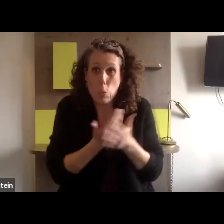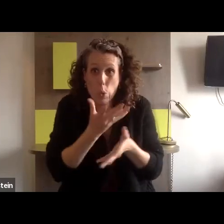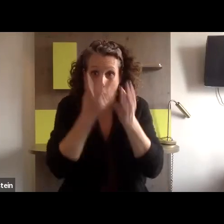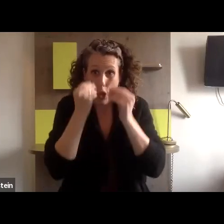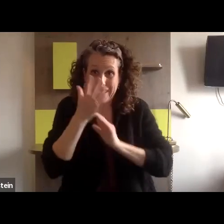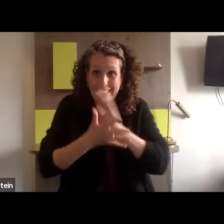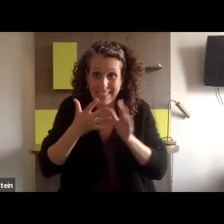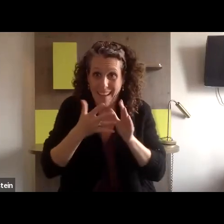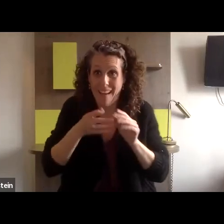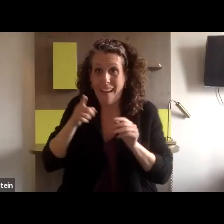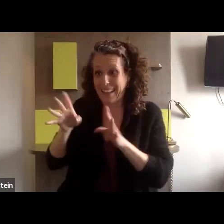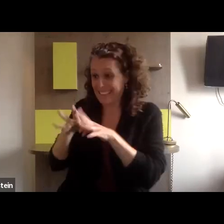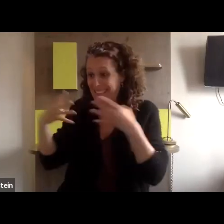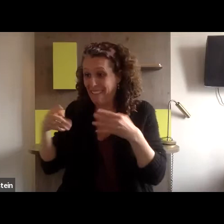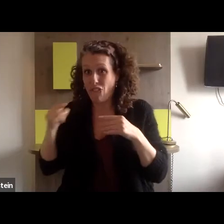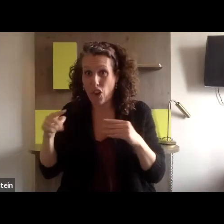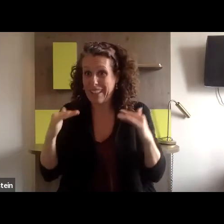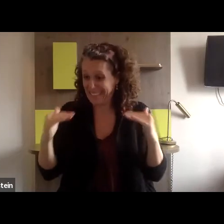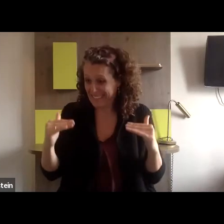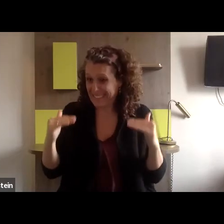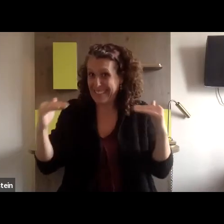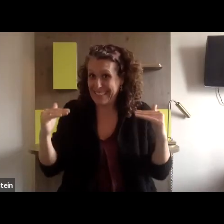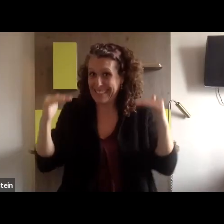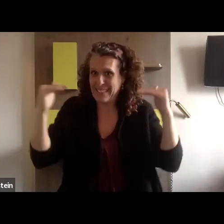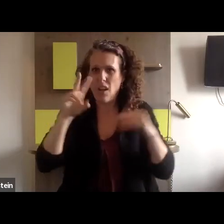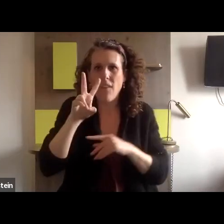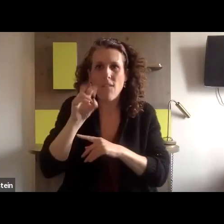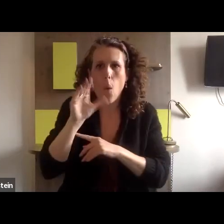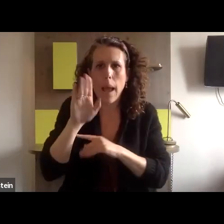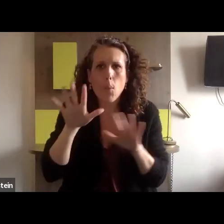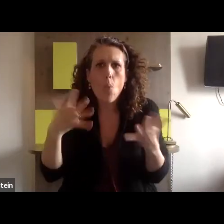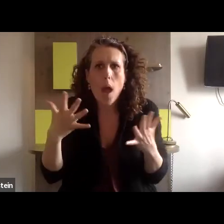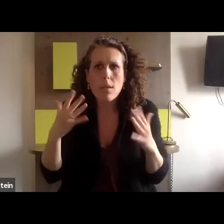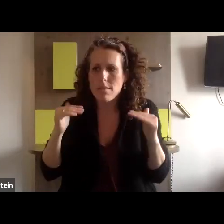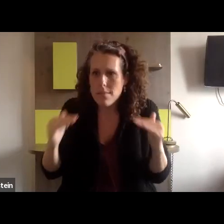level of his or her development.